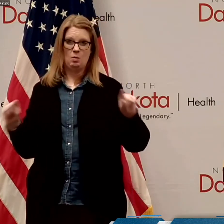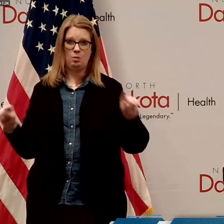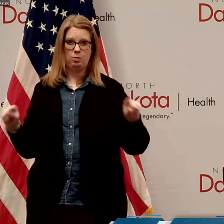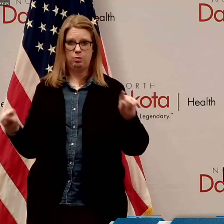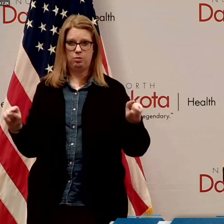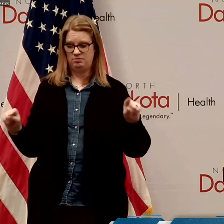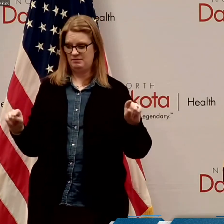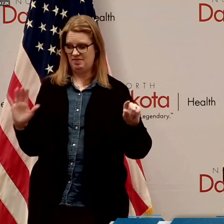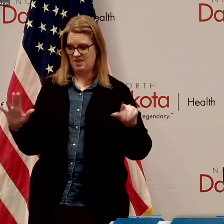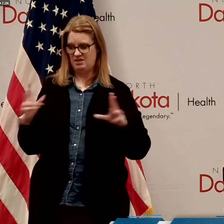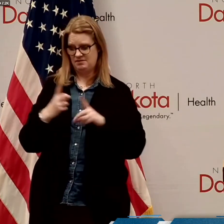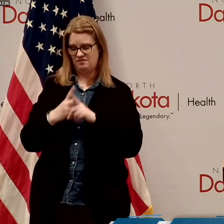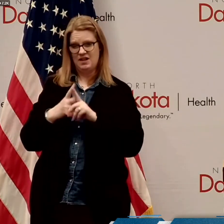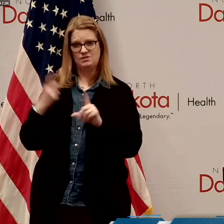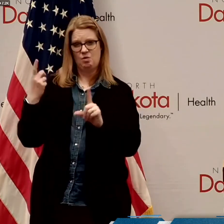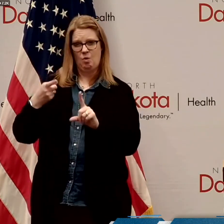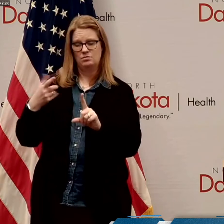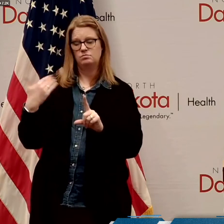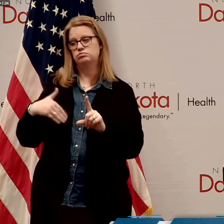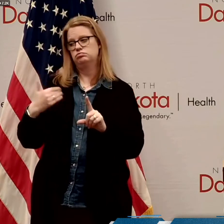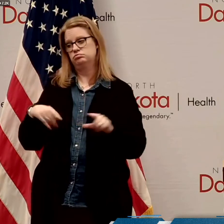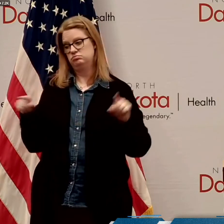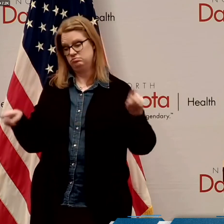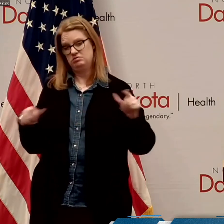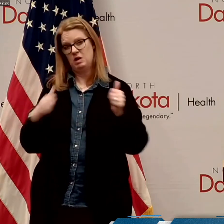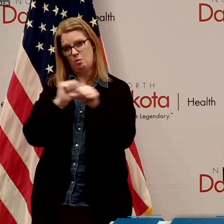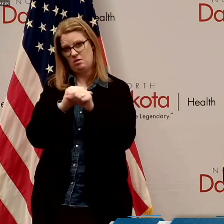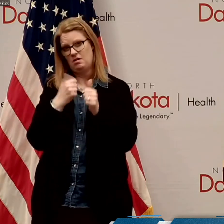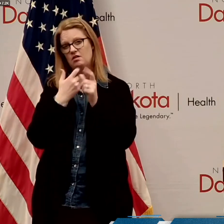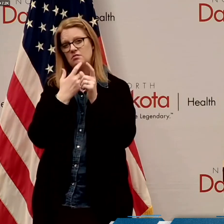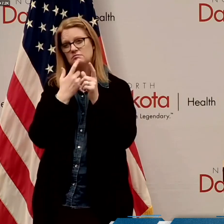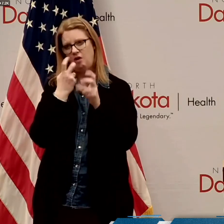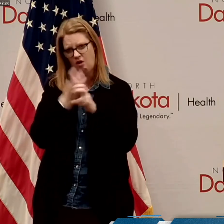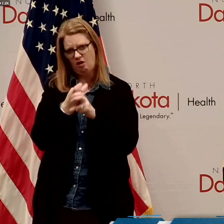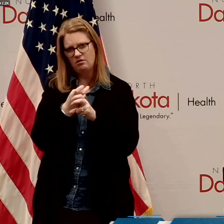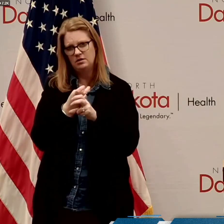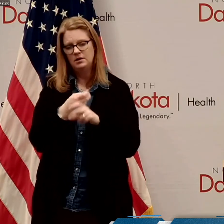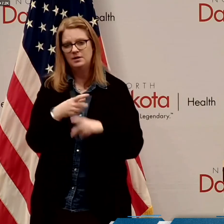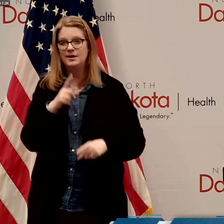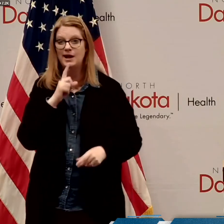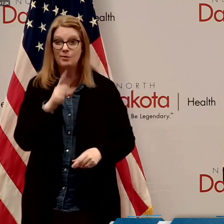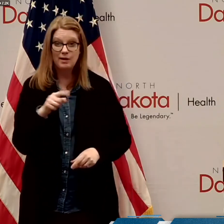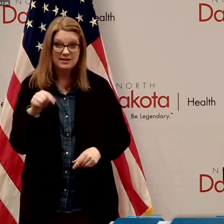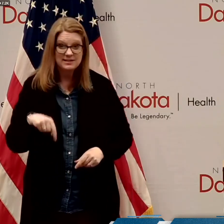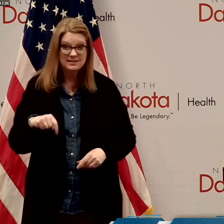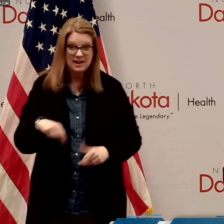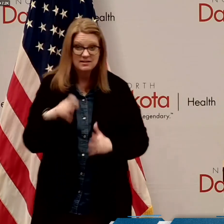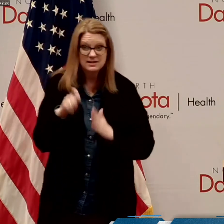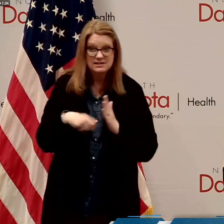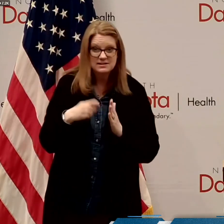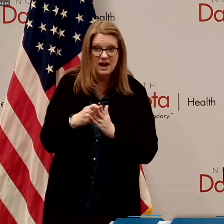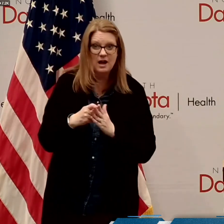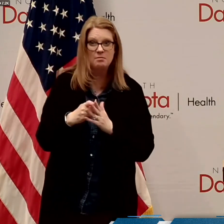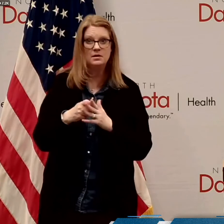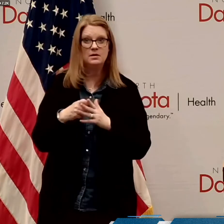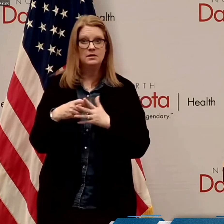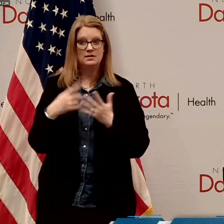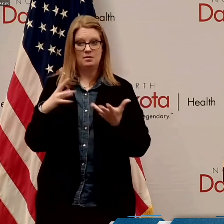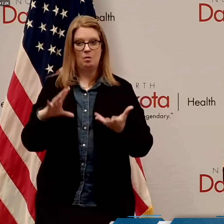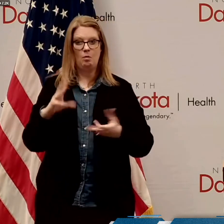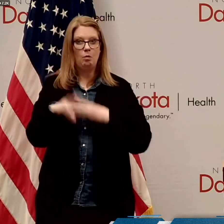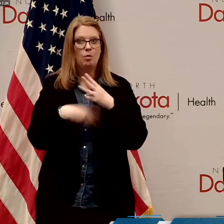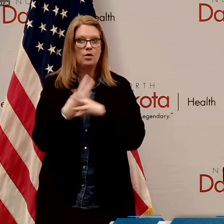strategic defense missions that they have for the United States. And I'd say, more important than ever during a time of global instability like right